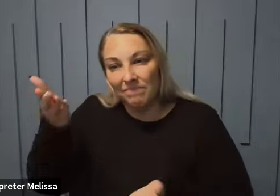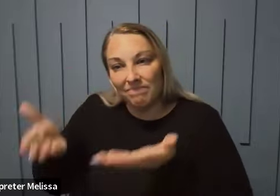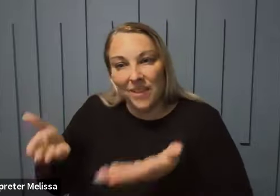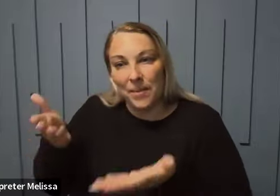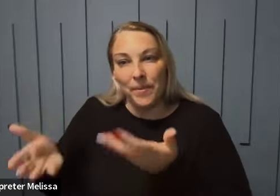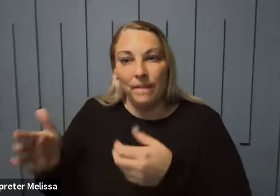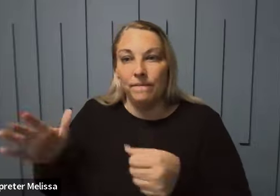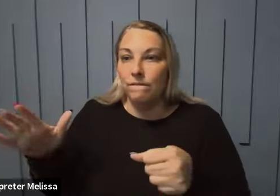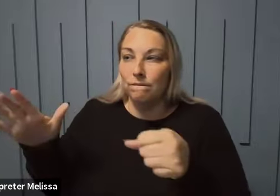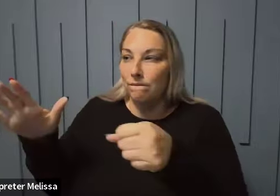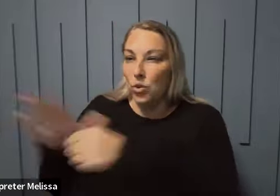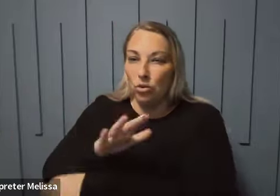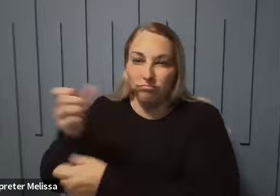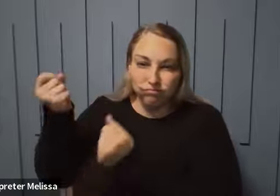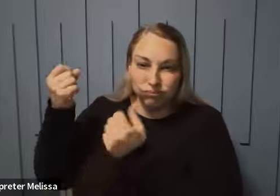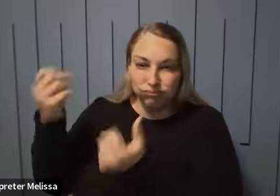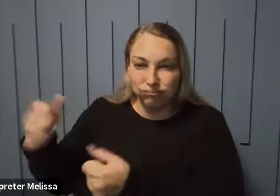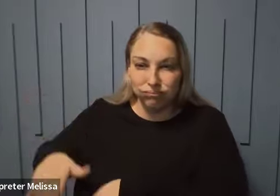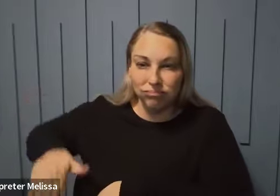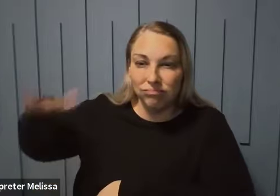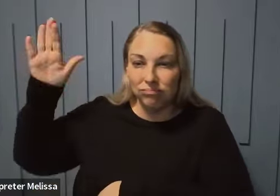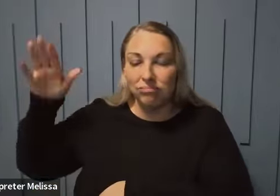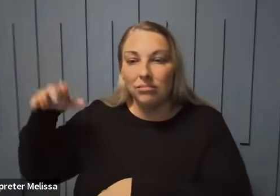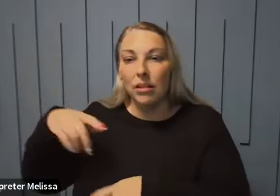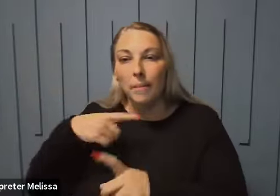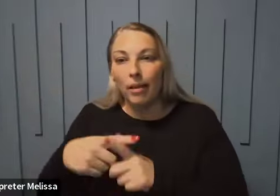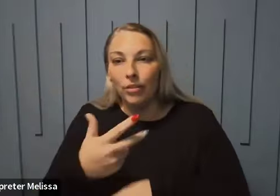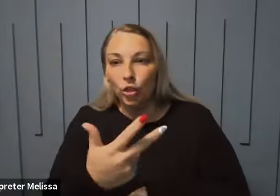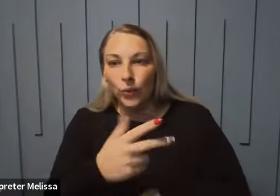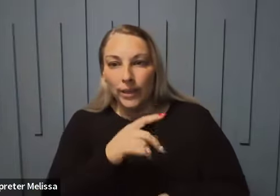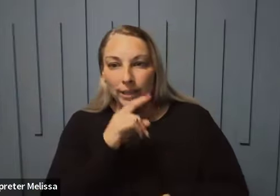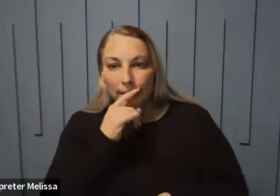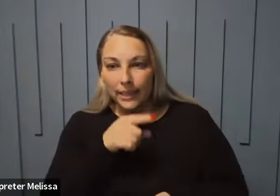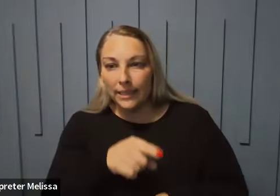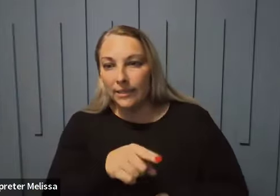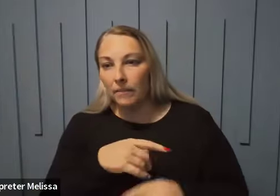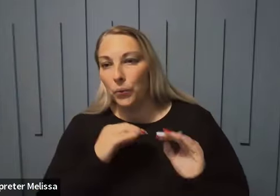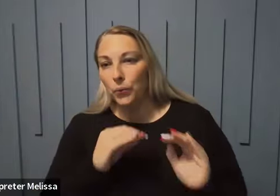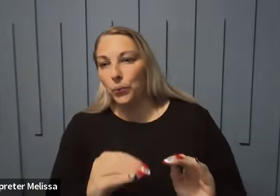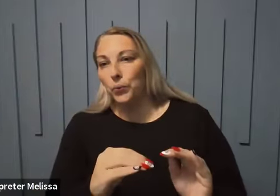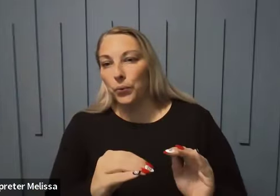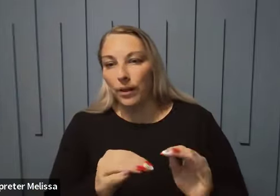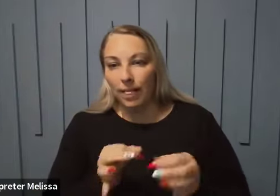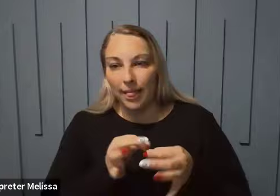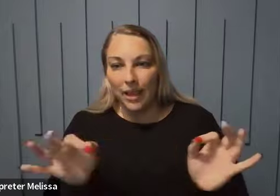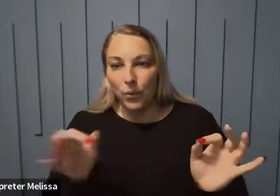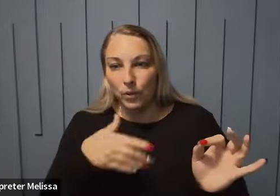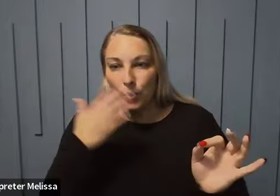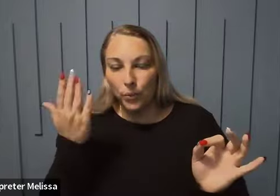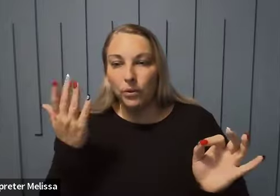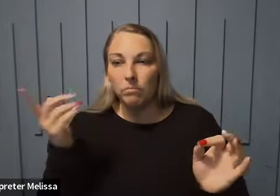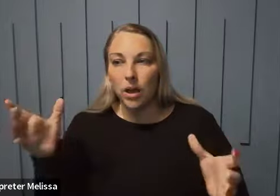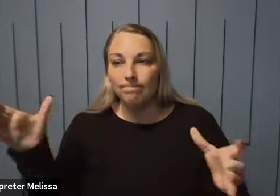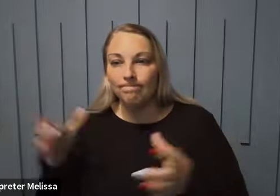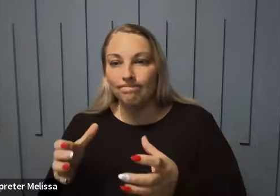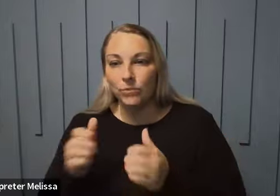student who's had full access to ASL and 3 kids who have no language, but we have to keep them all together. So how do we take next steps? So